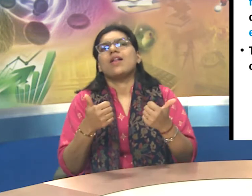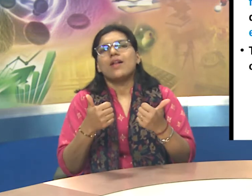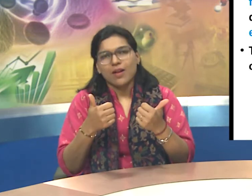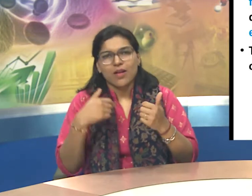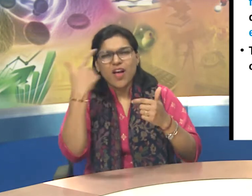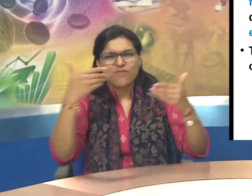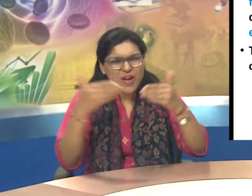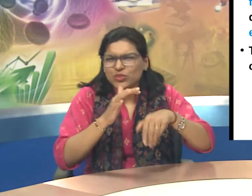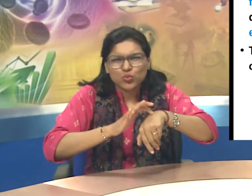in this